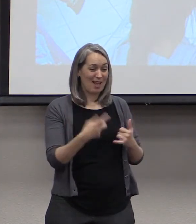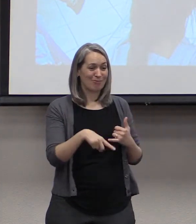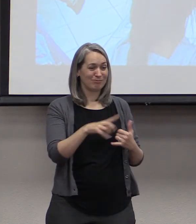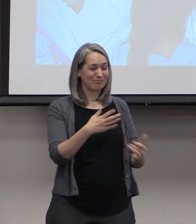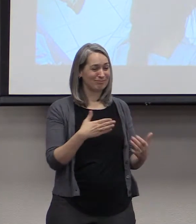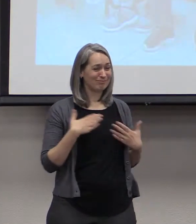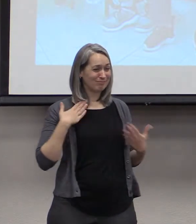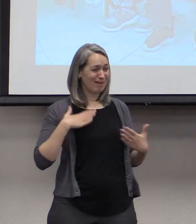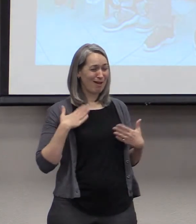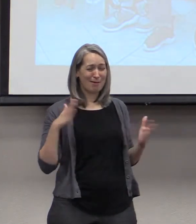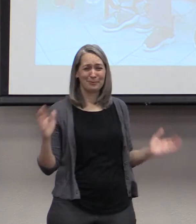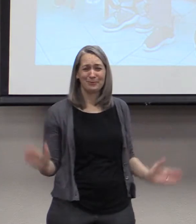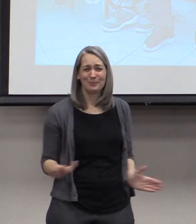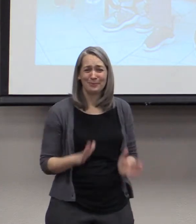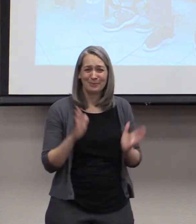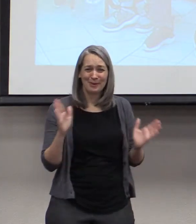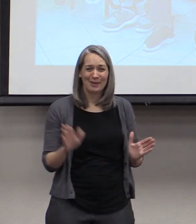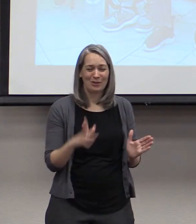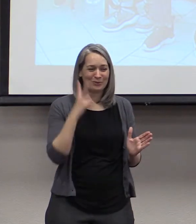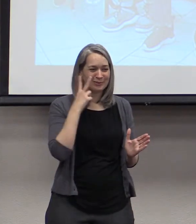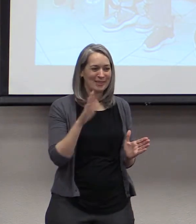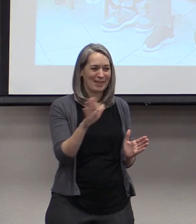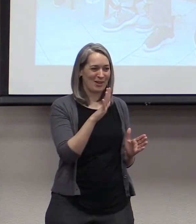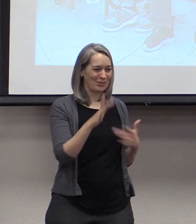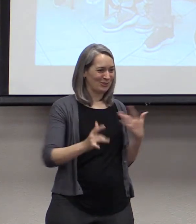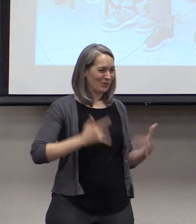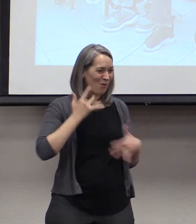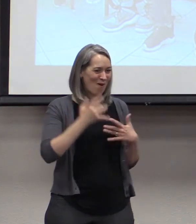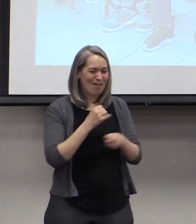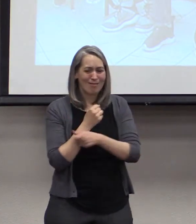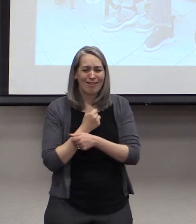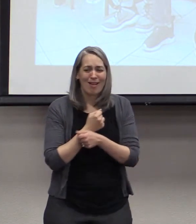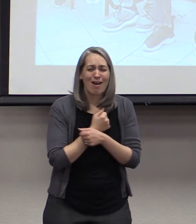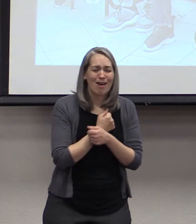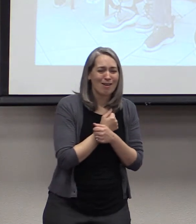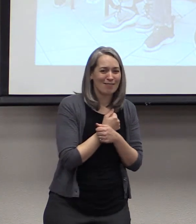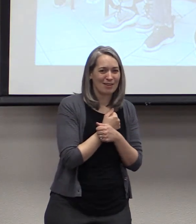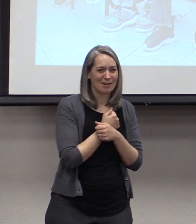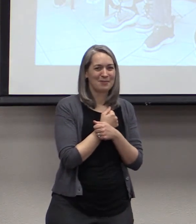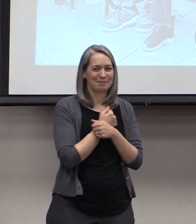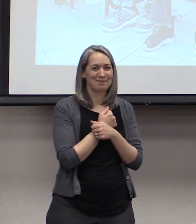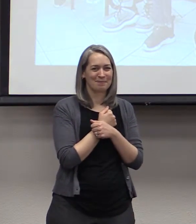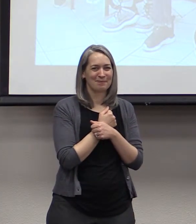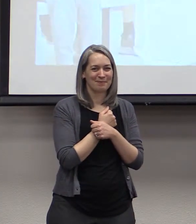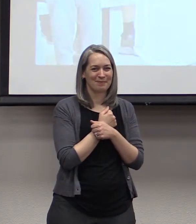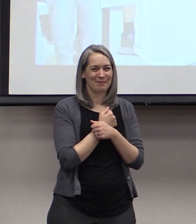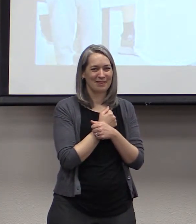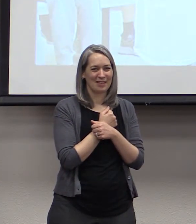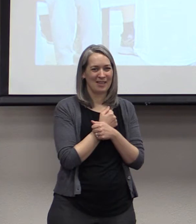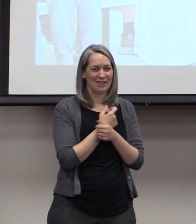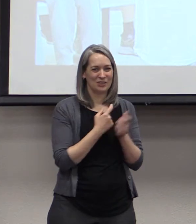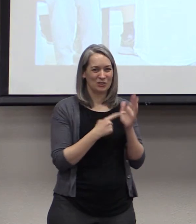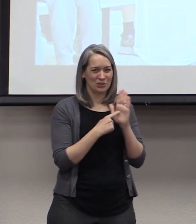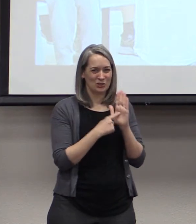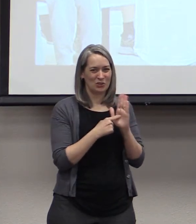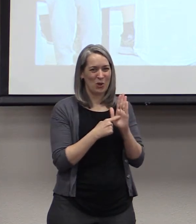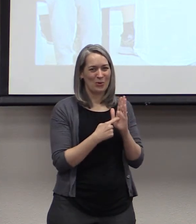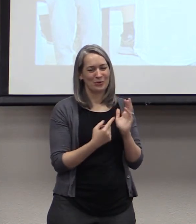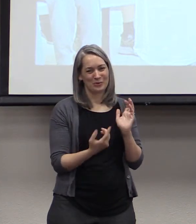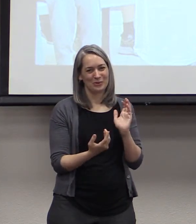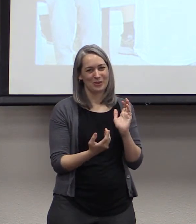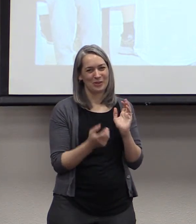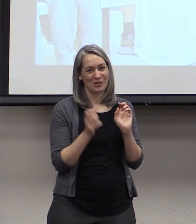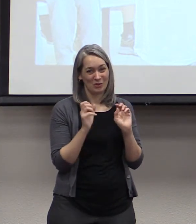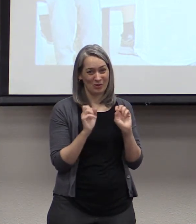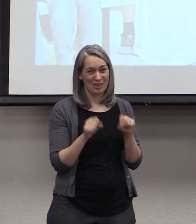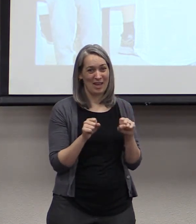is so encouraging, and to see the joy and the love that they have is a testament that you can